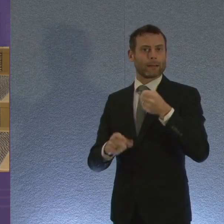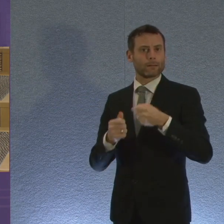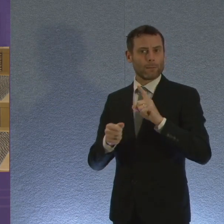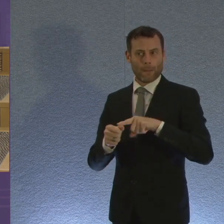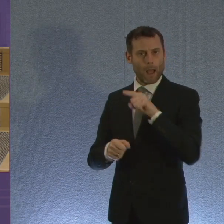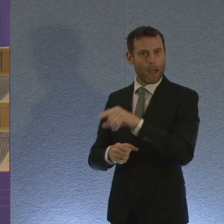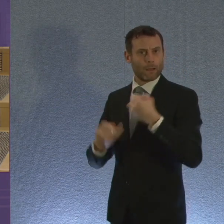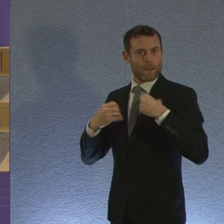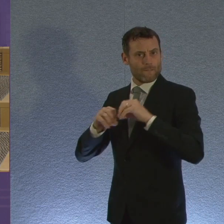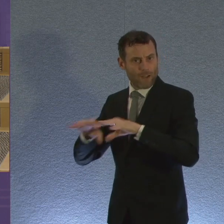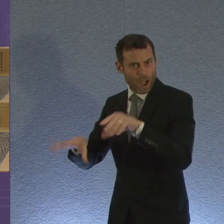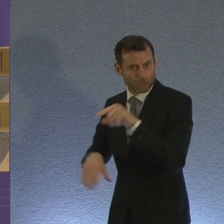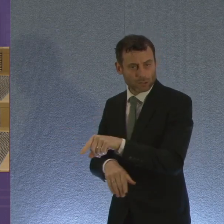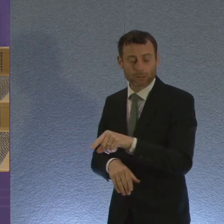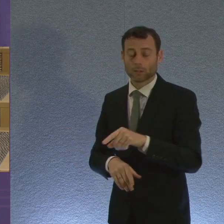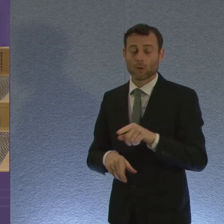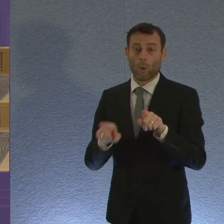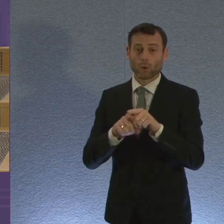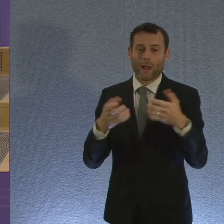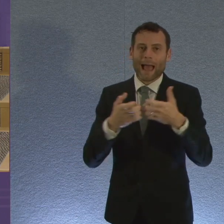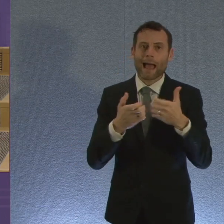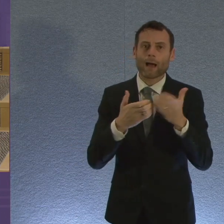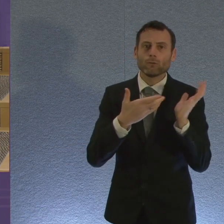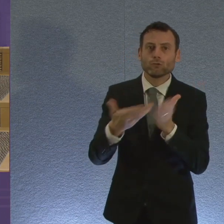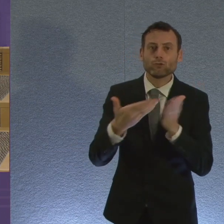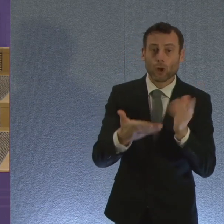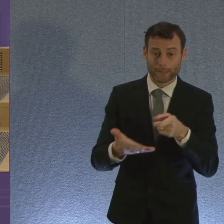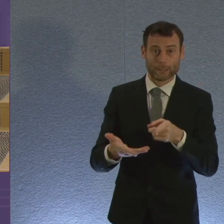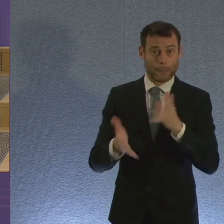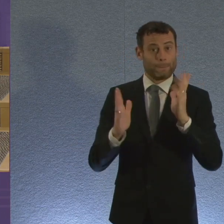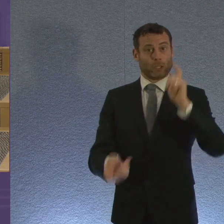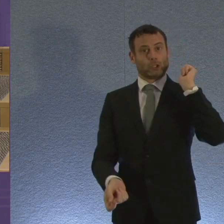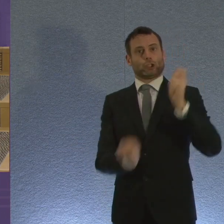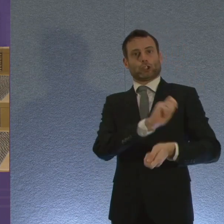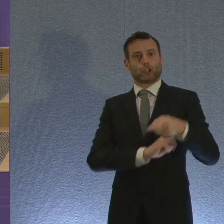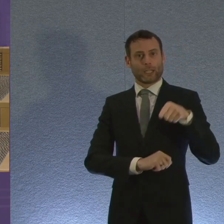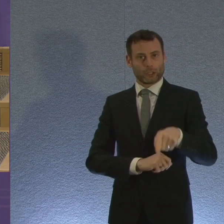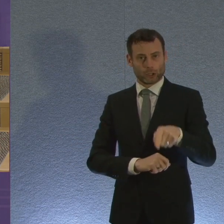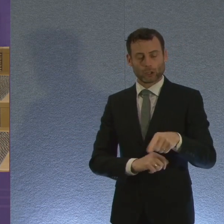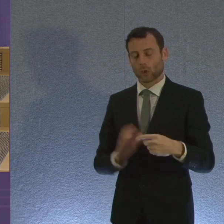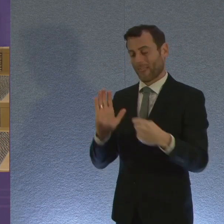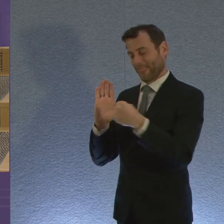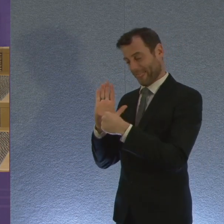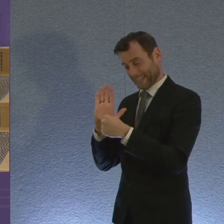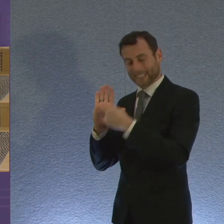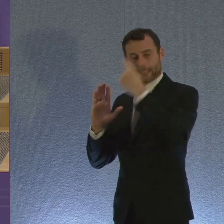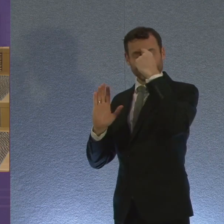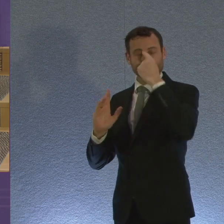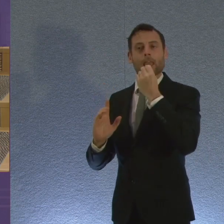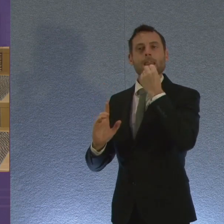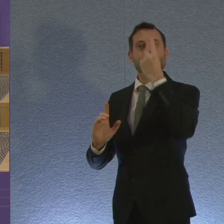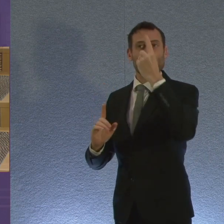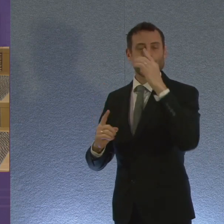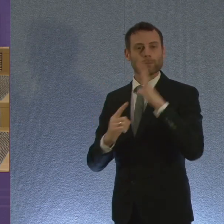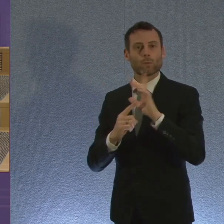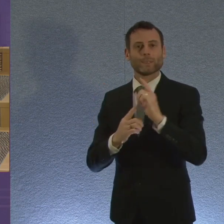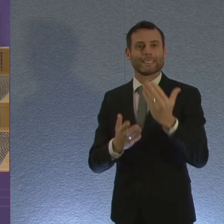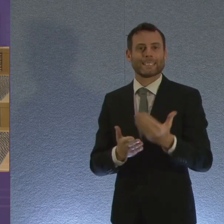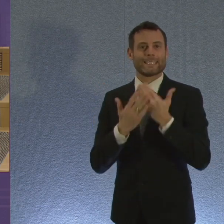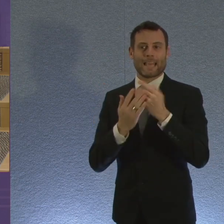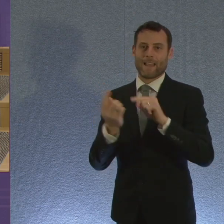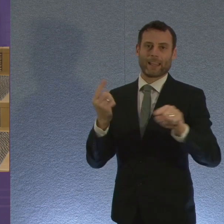its transmission. But the seriousness of these measures reflects the seriousness of the mission. This is about saving lives. I look forward to hearing from